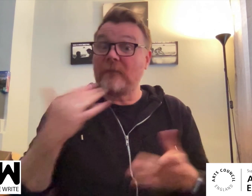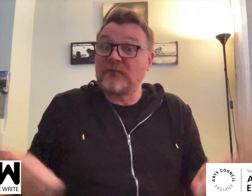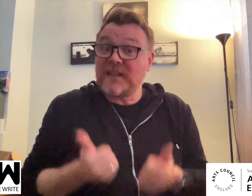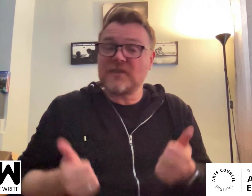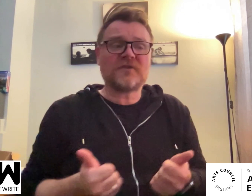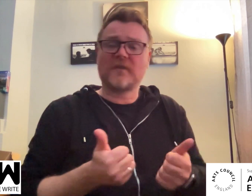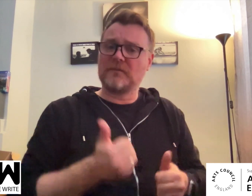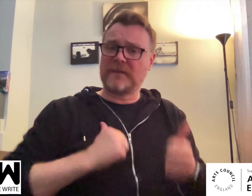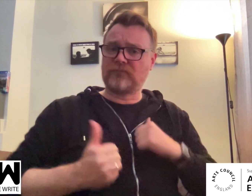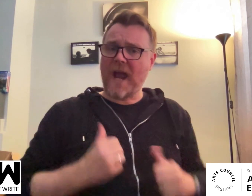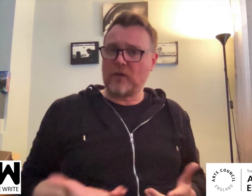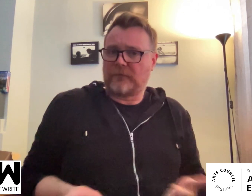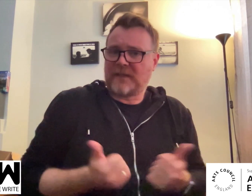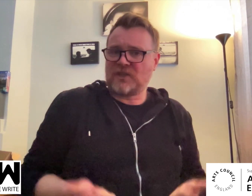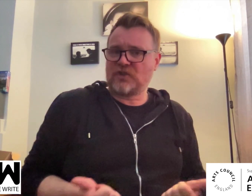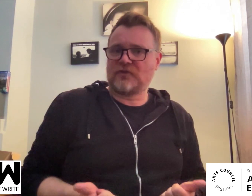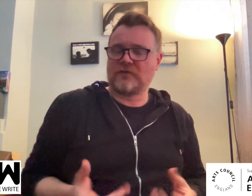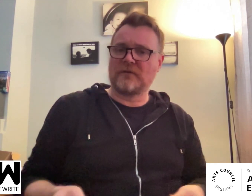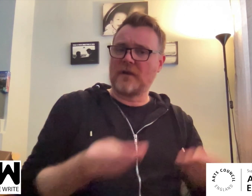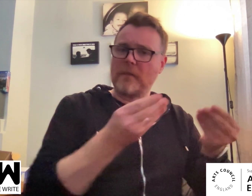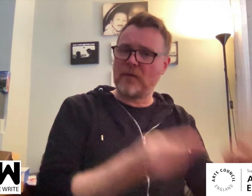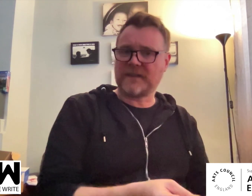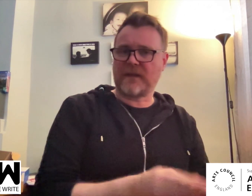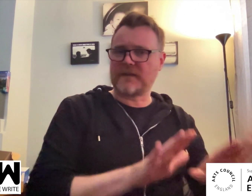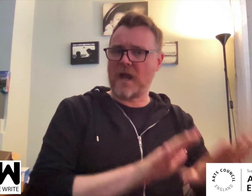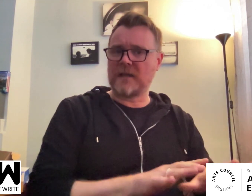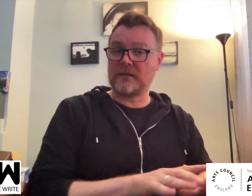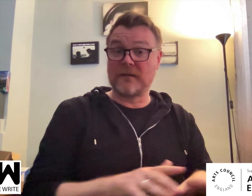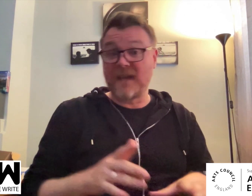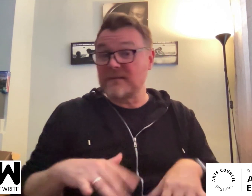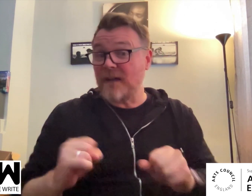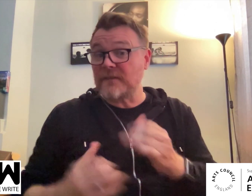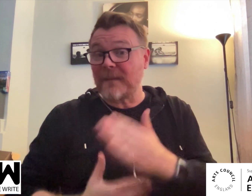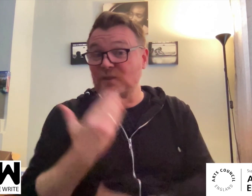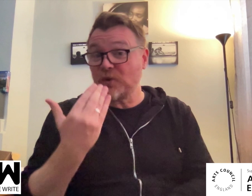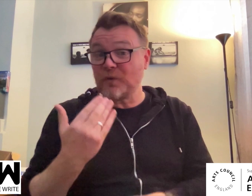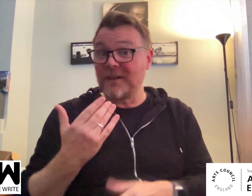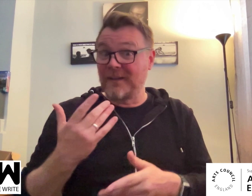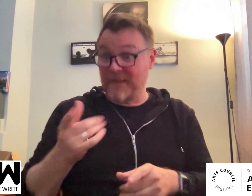And when you finish that, you should be really proud that you've done that, you've delivered. And then start something new.